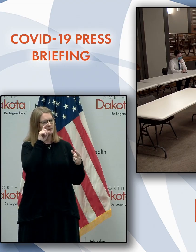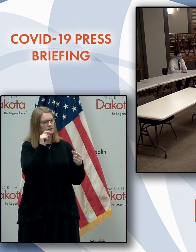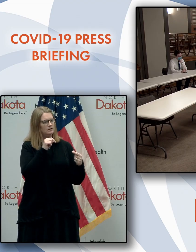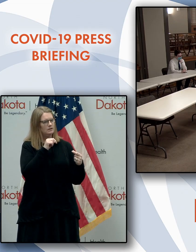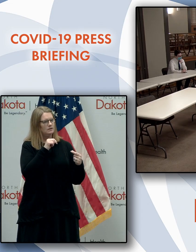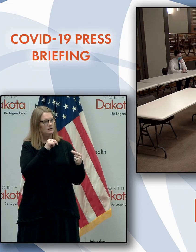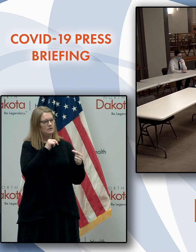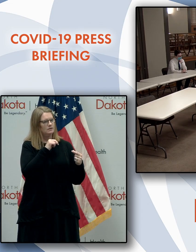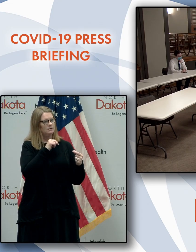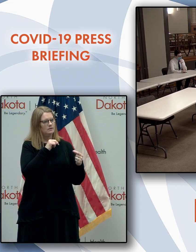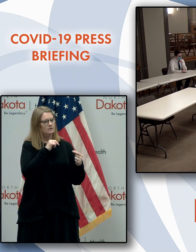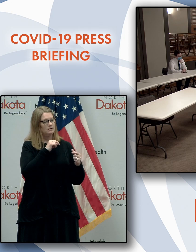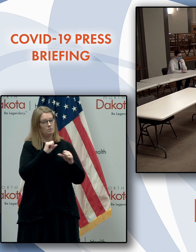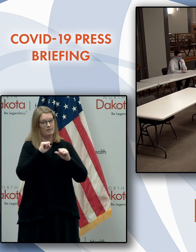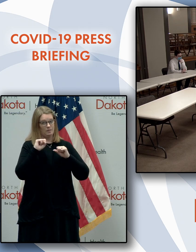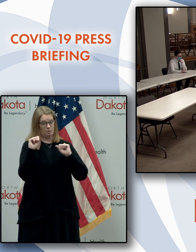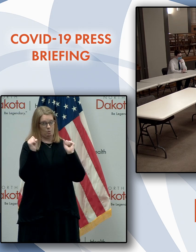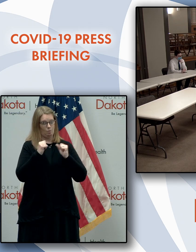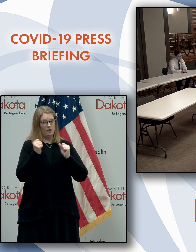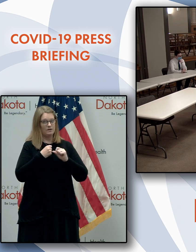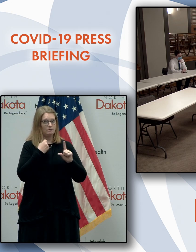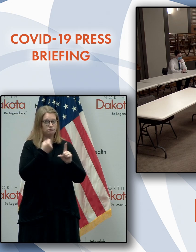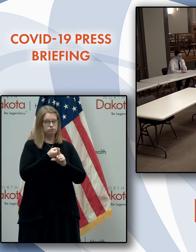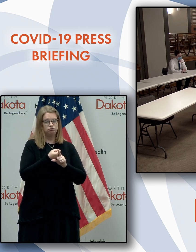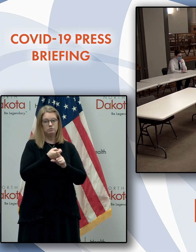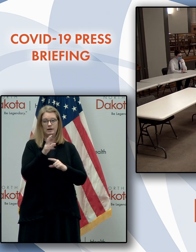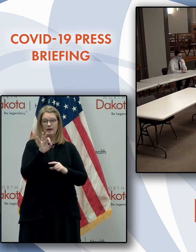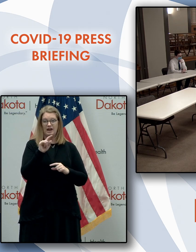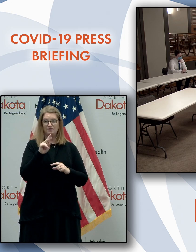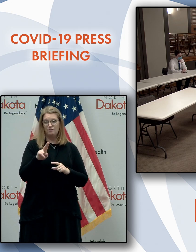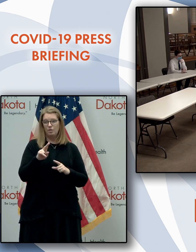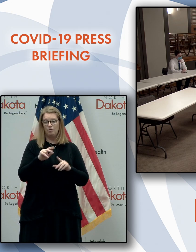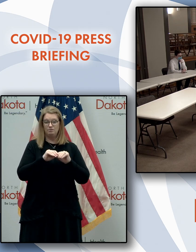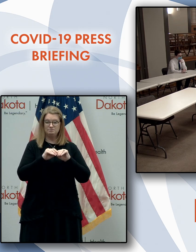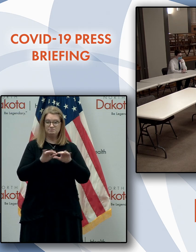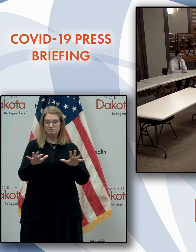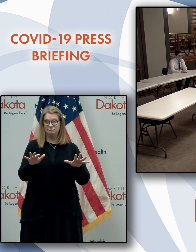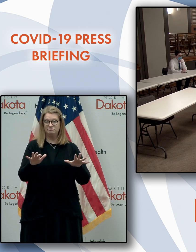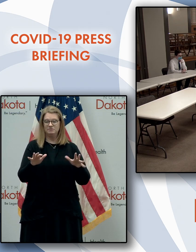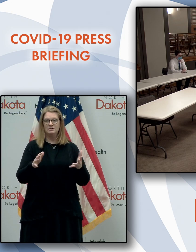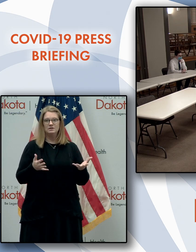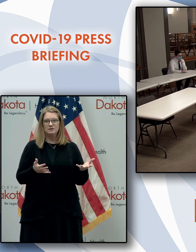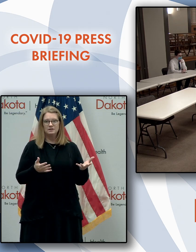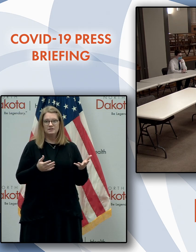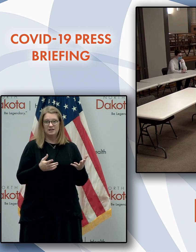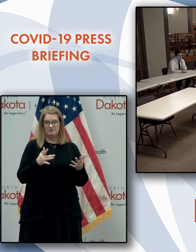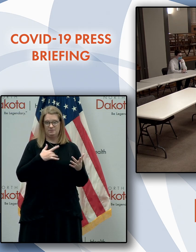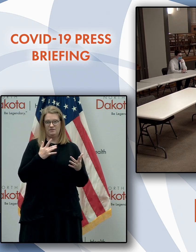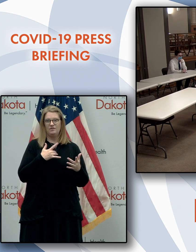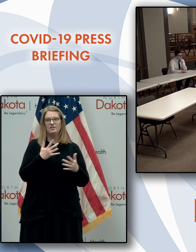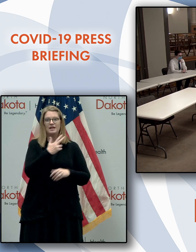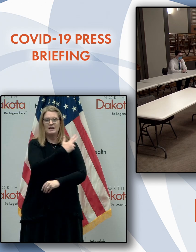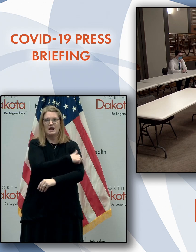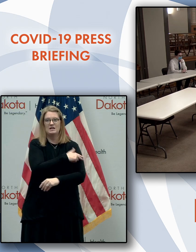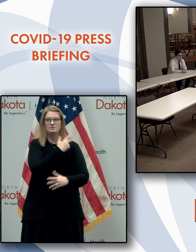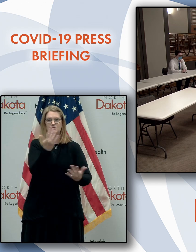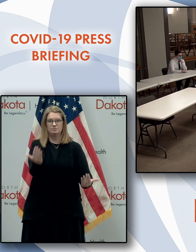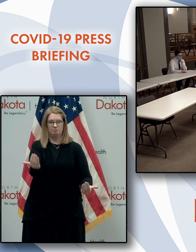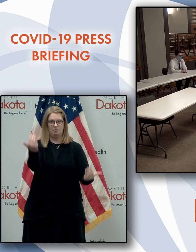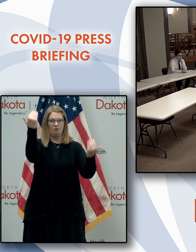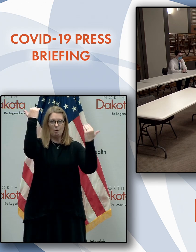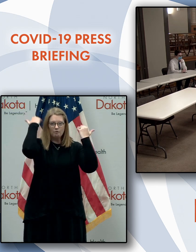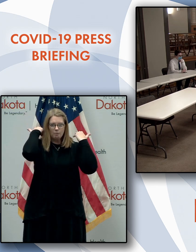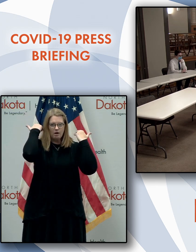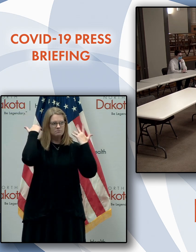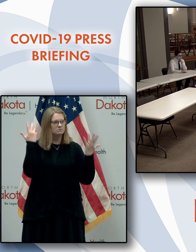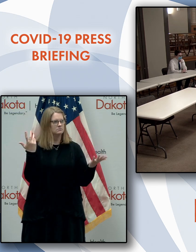but when the winter hits and flu becomes more of a problem, that will overwhelm hospitals to an even greater extent. I'm